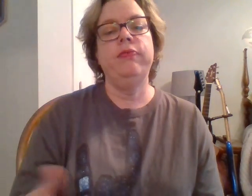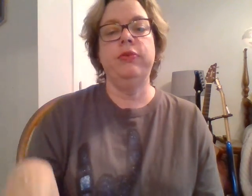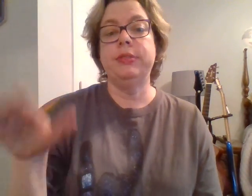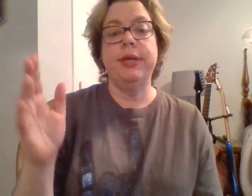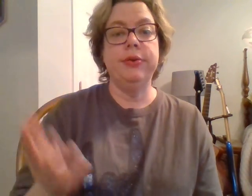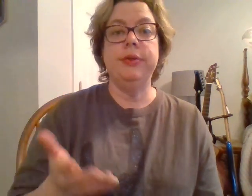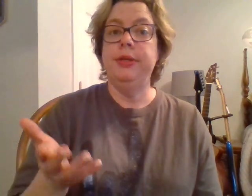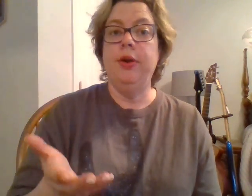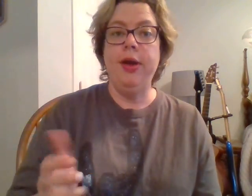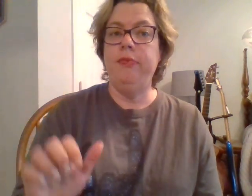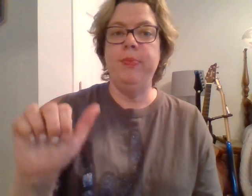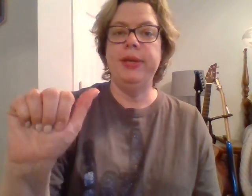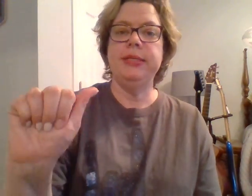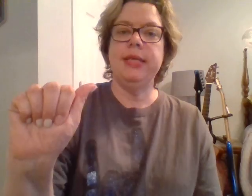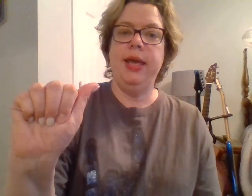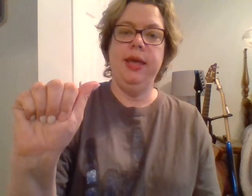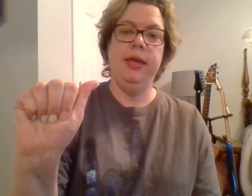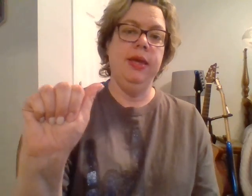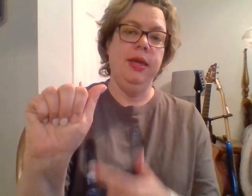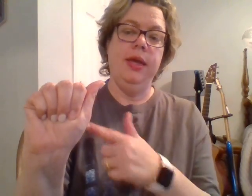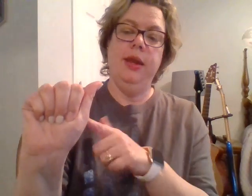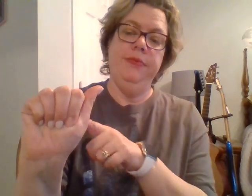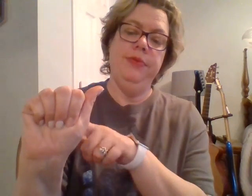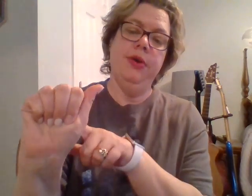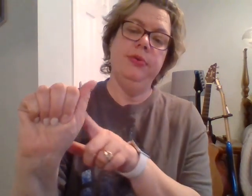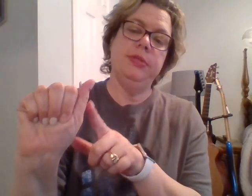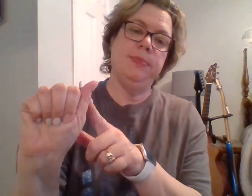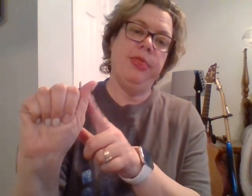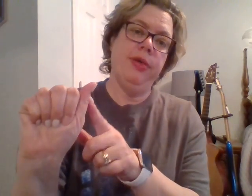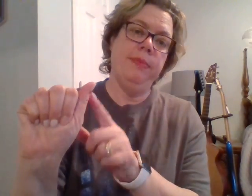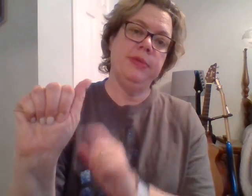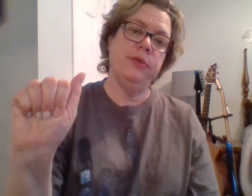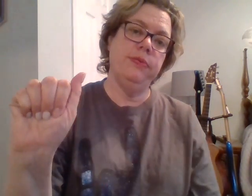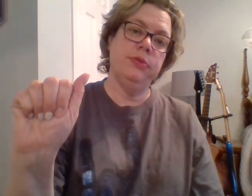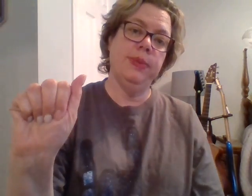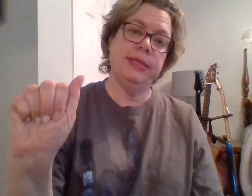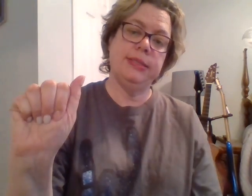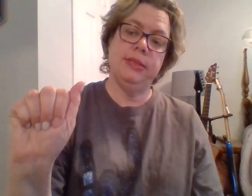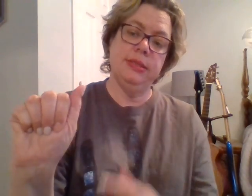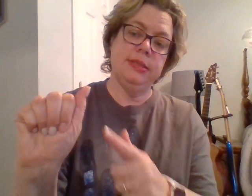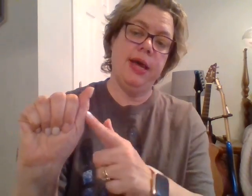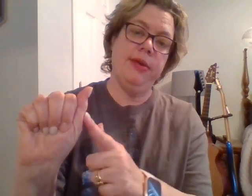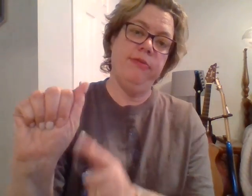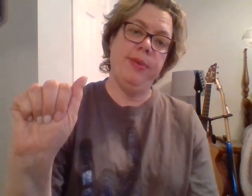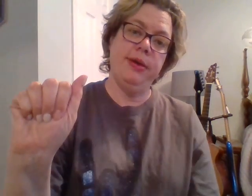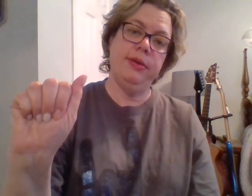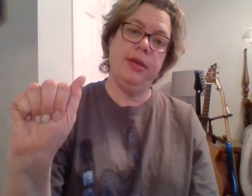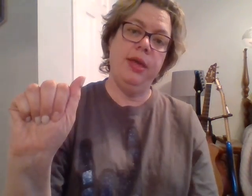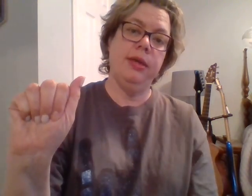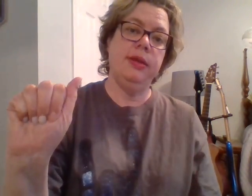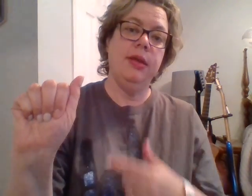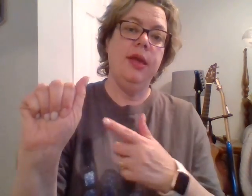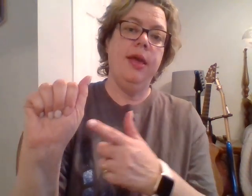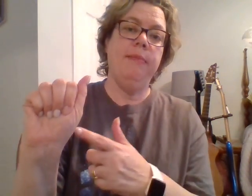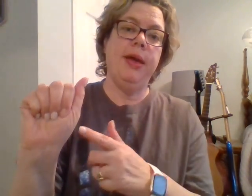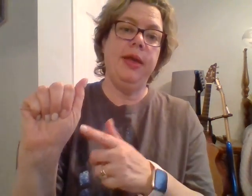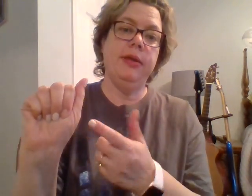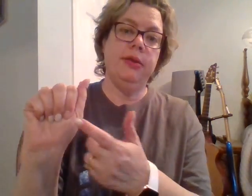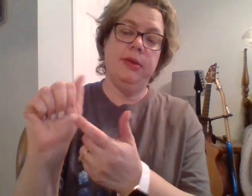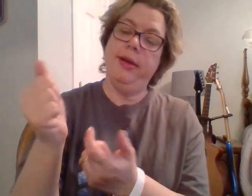first letter in our alphabet is A. And if you notice, my thumb is over to the side of my hand, and my hand,